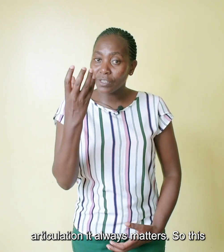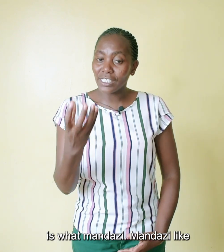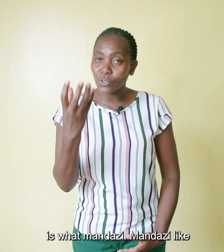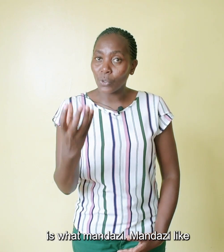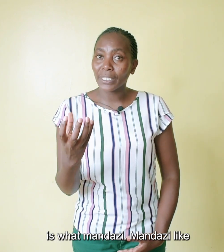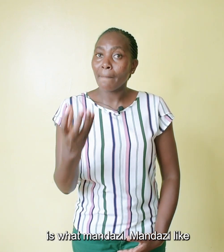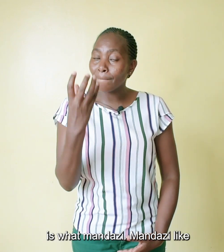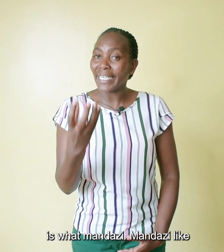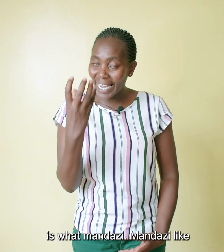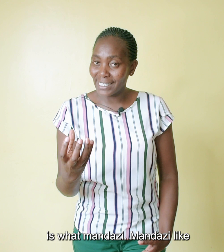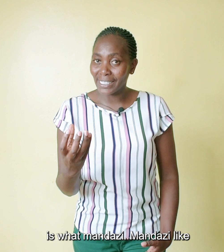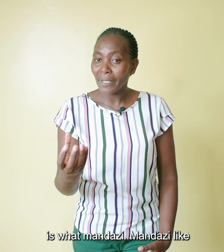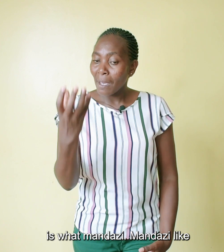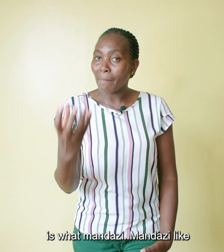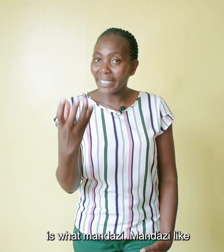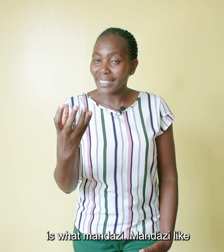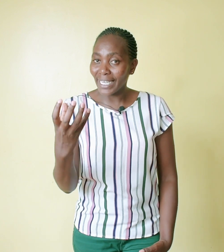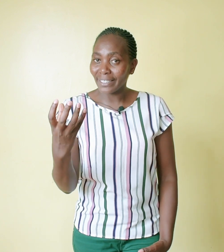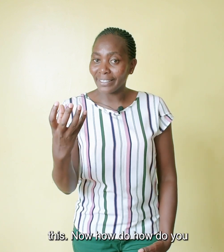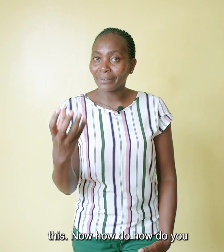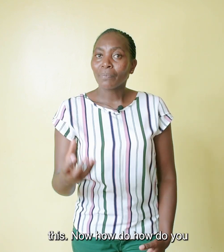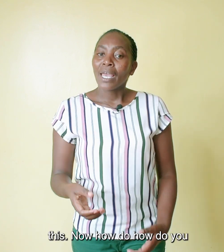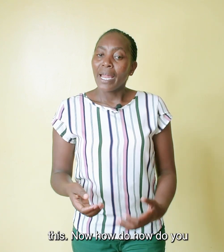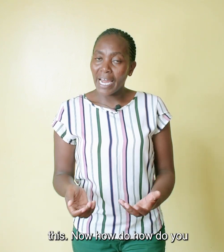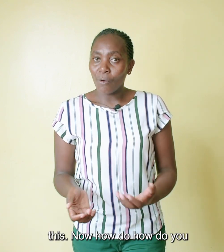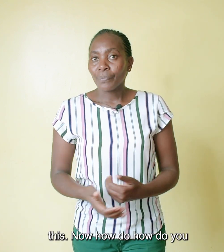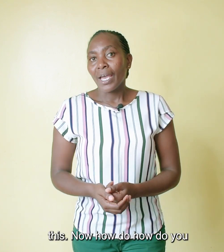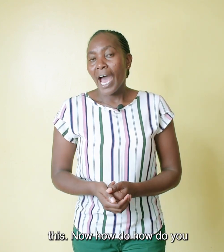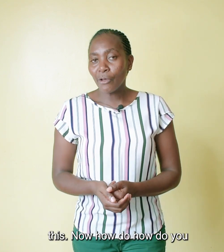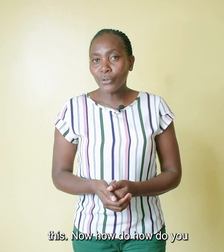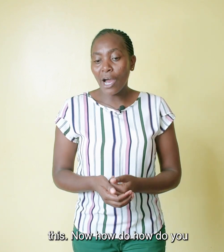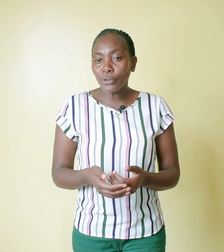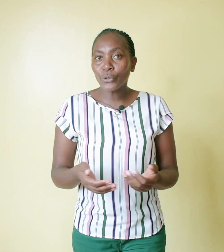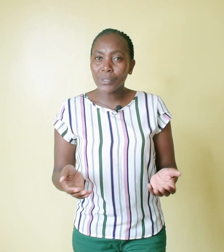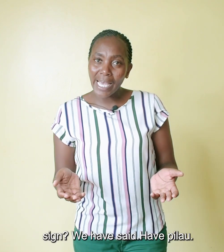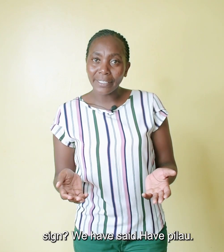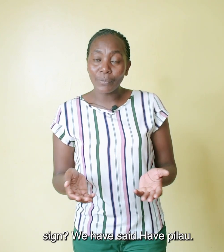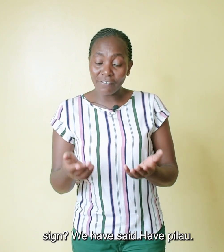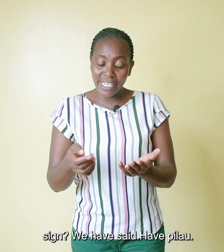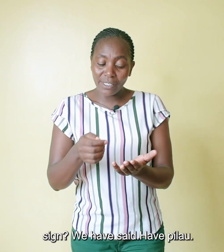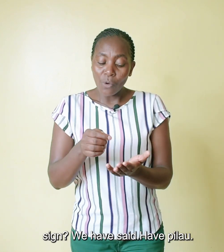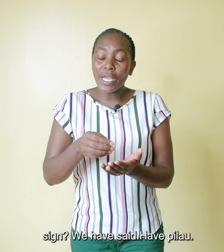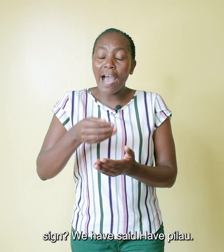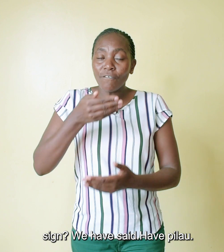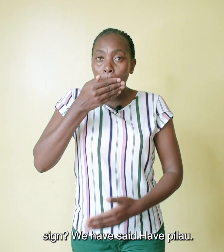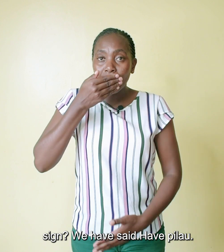this is what? Mandazi. Mandazi like this. Now, how do you sign? We have said we have